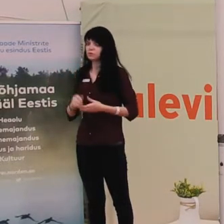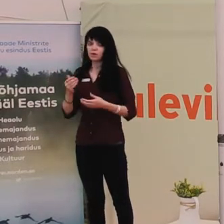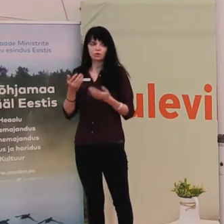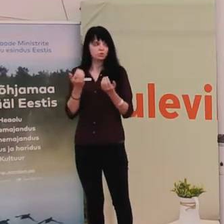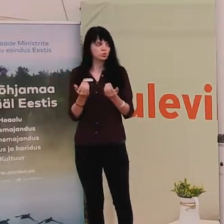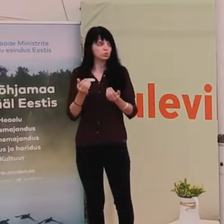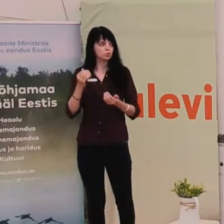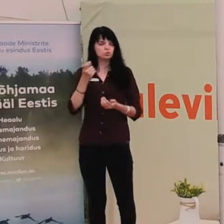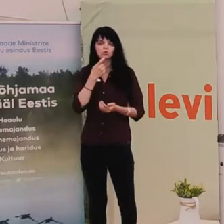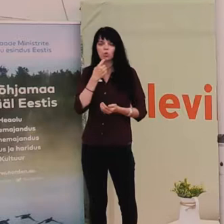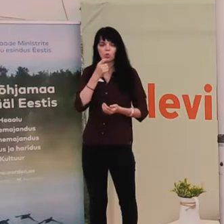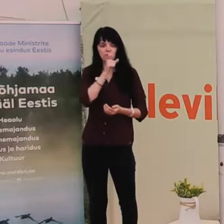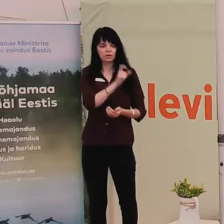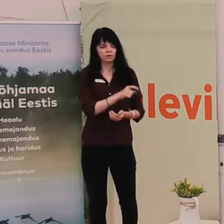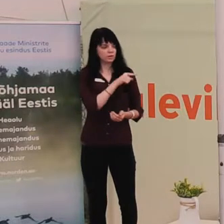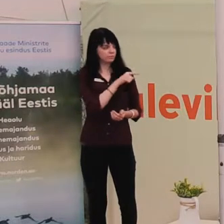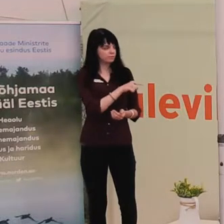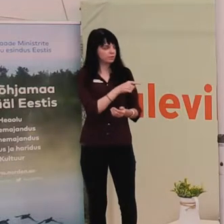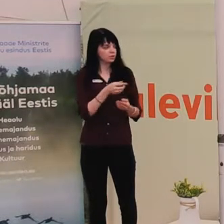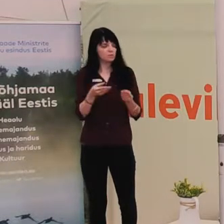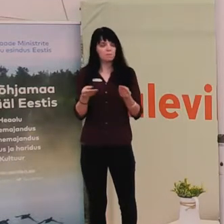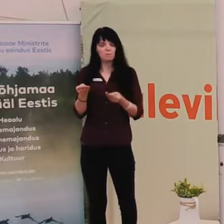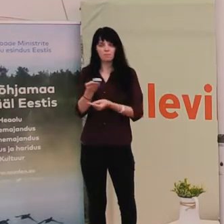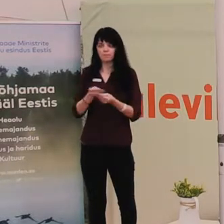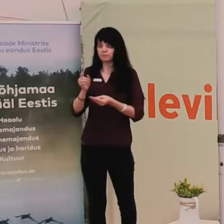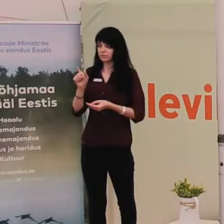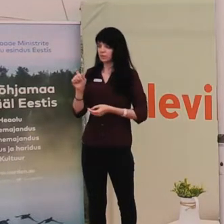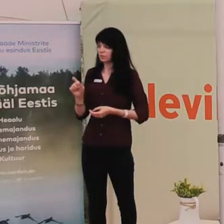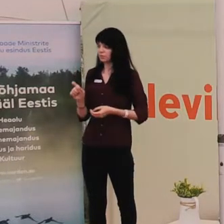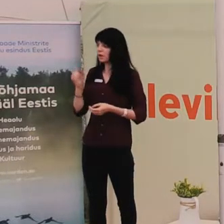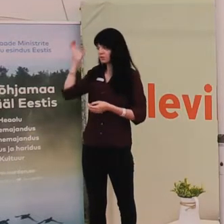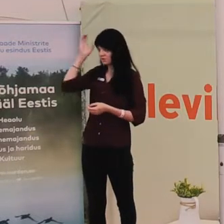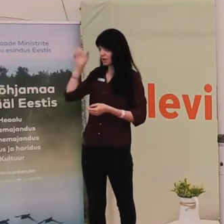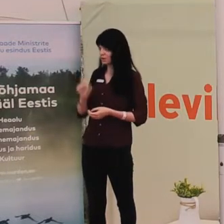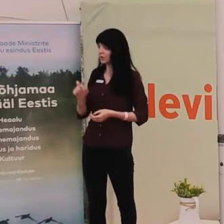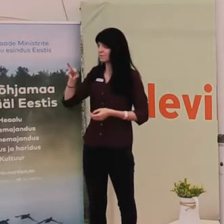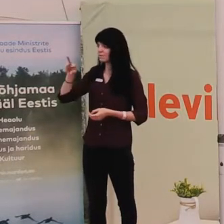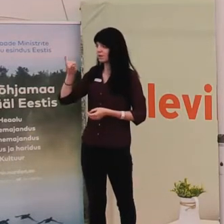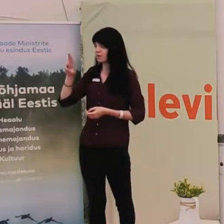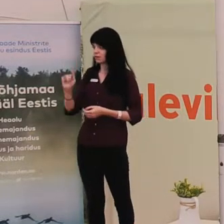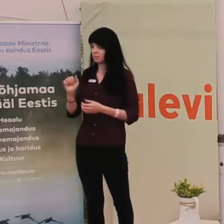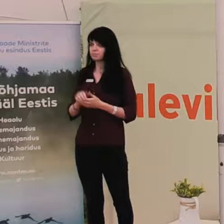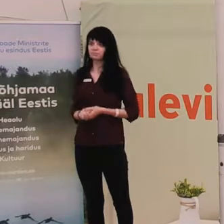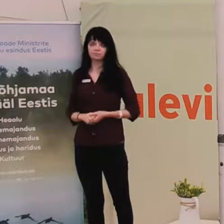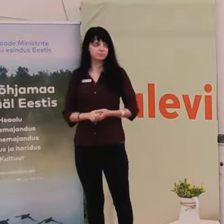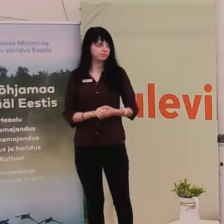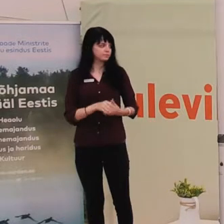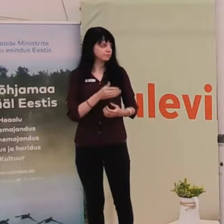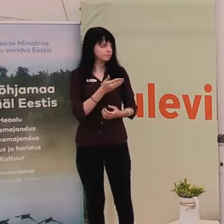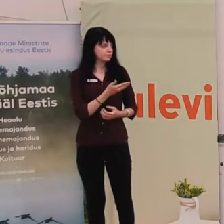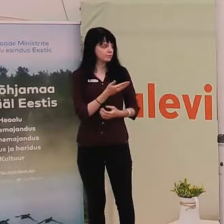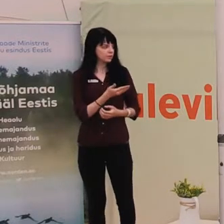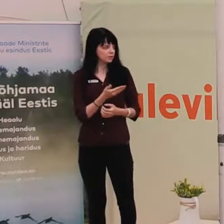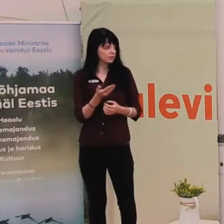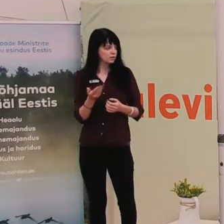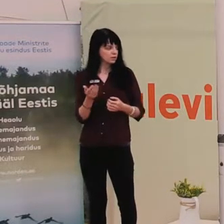Finland. Mika, you're an economist and a futurist. So what does a futurist do on a daily basis? Well, on the